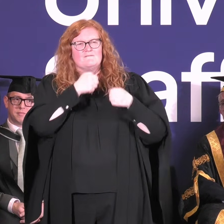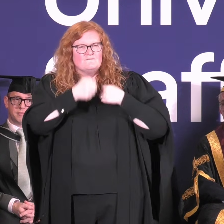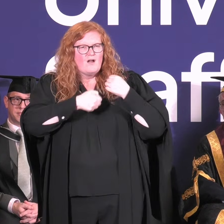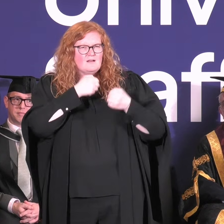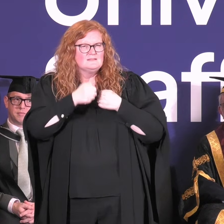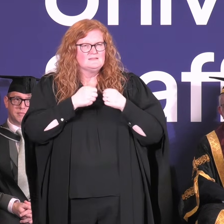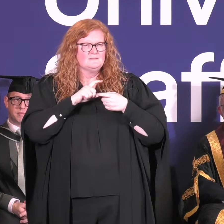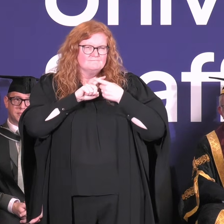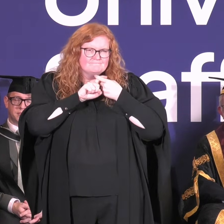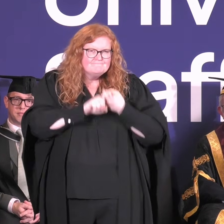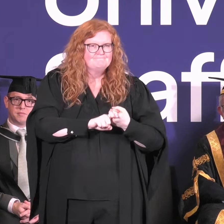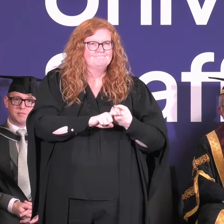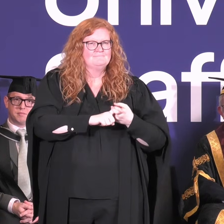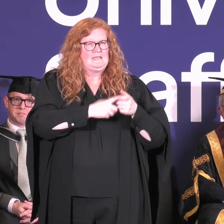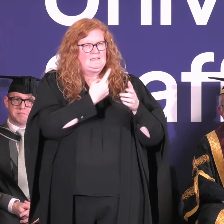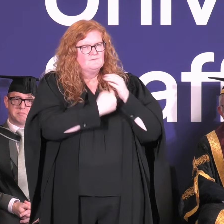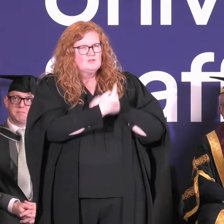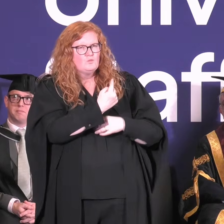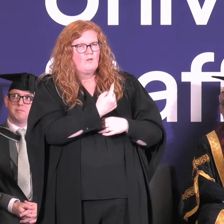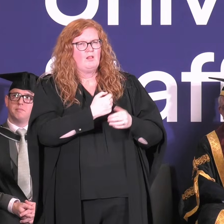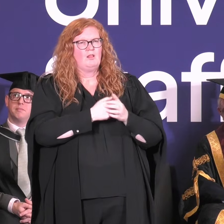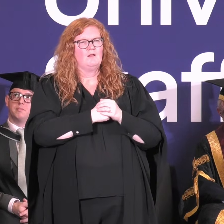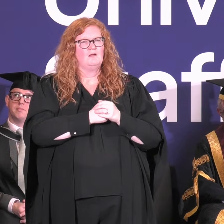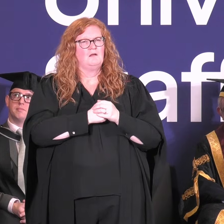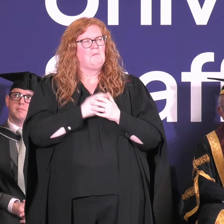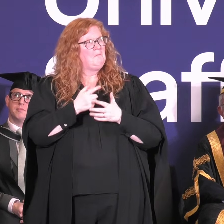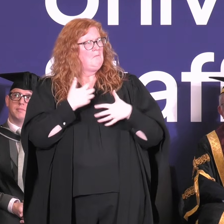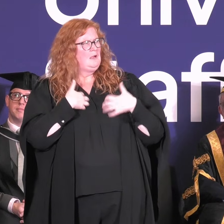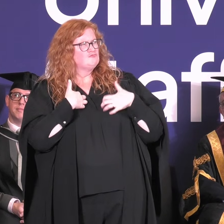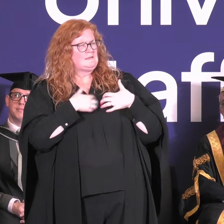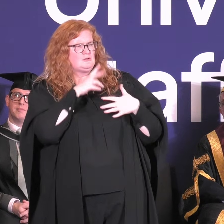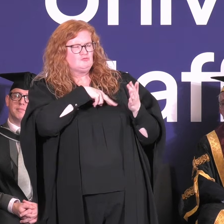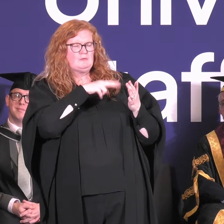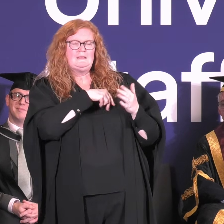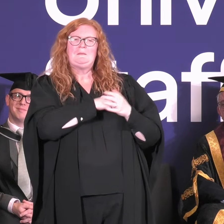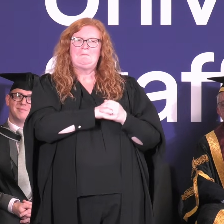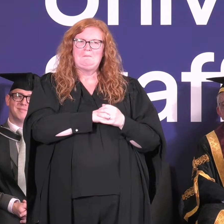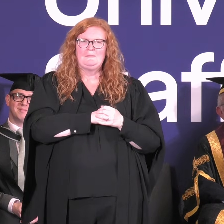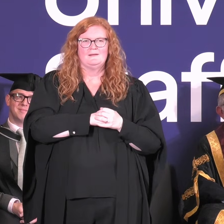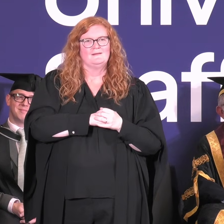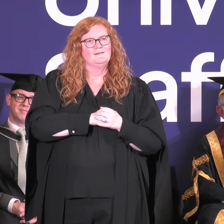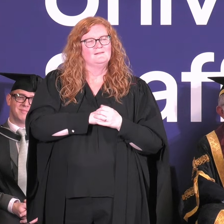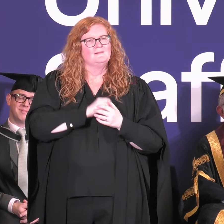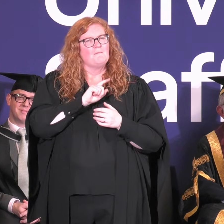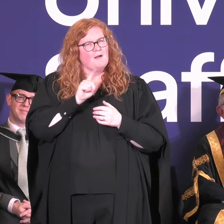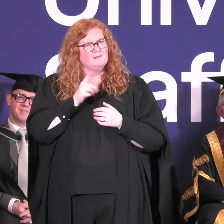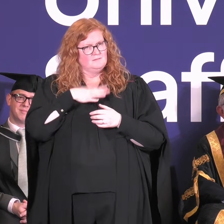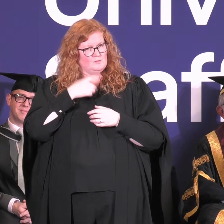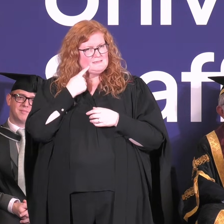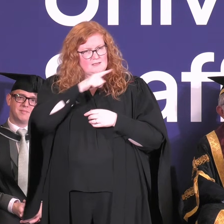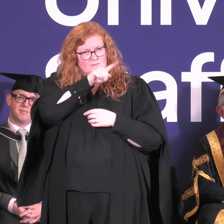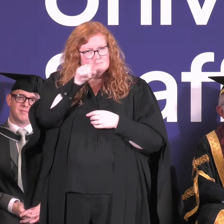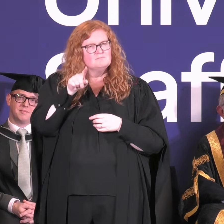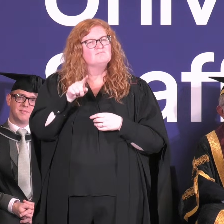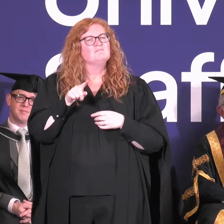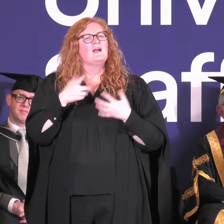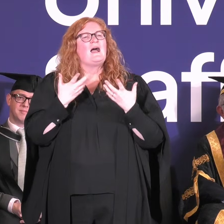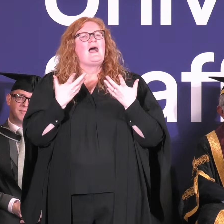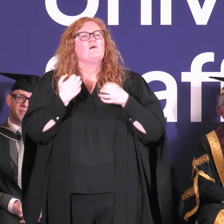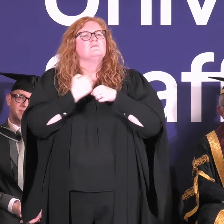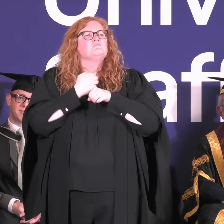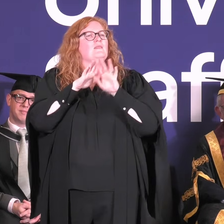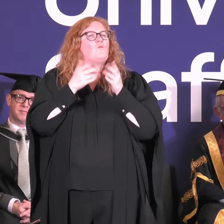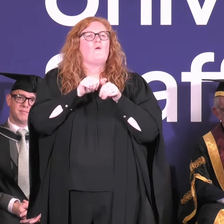individuals. So it'd be really intriguing to pick that up. But I would say to you, what can you do to make the world a better place,